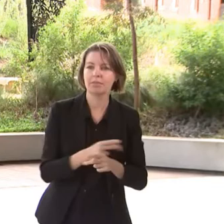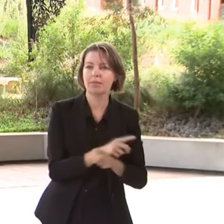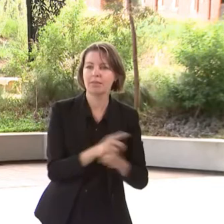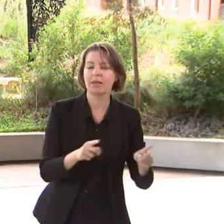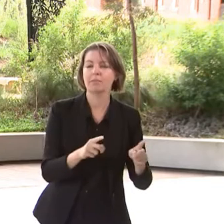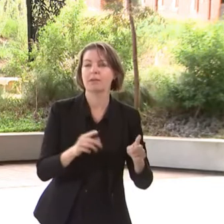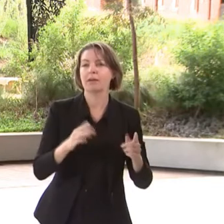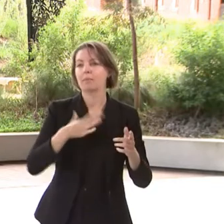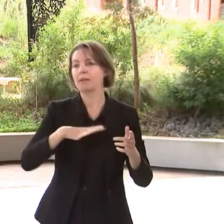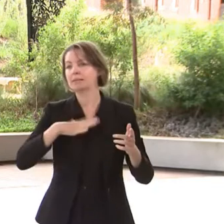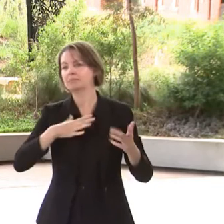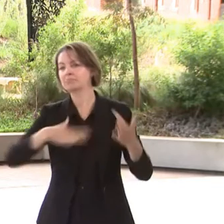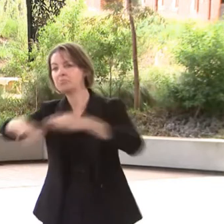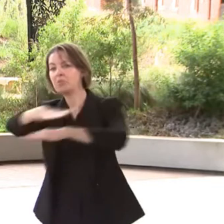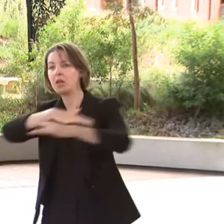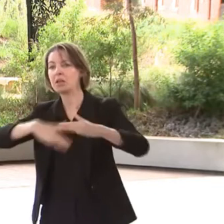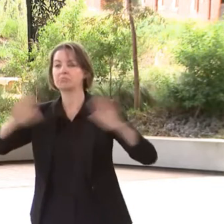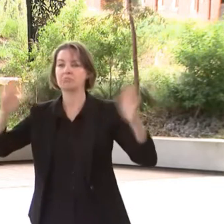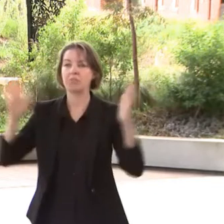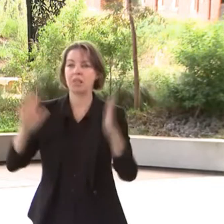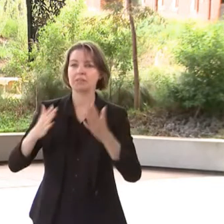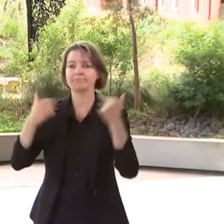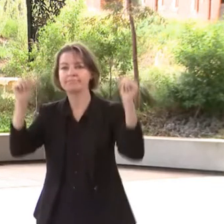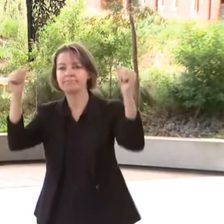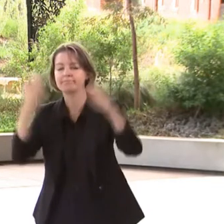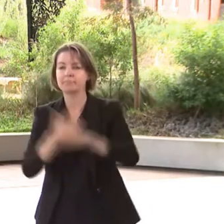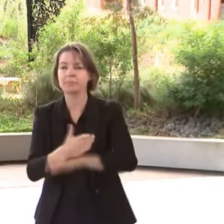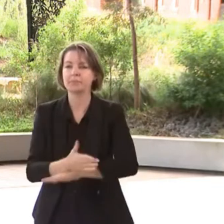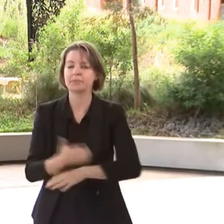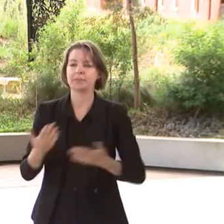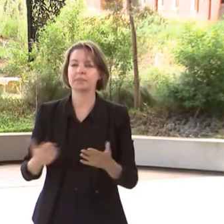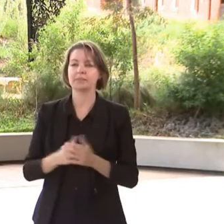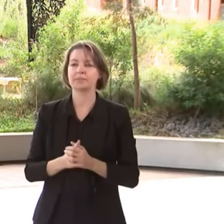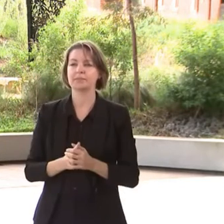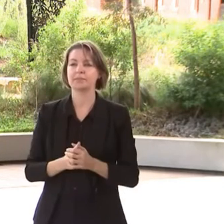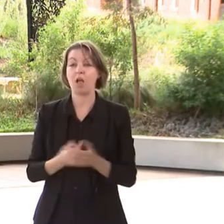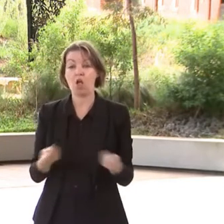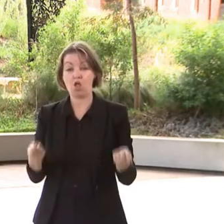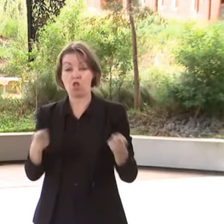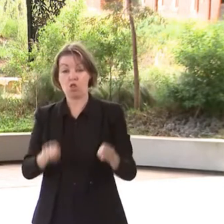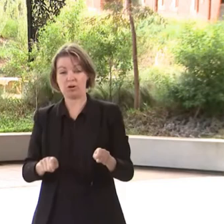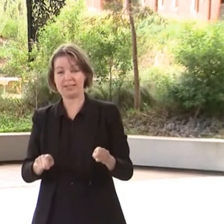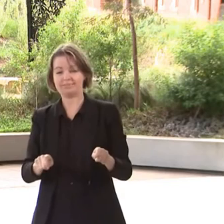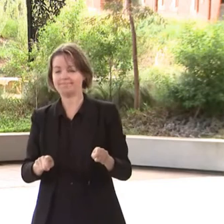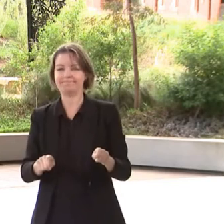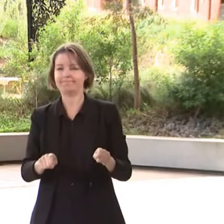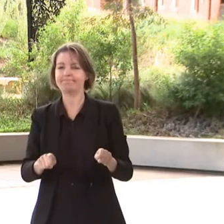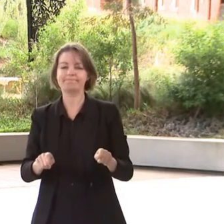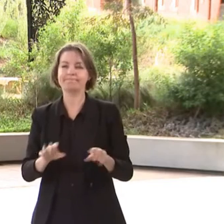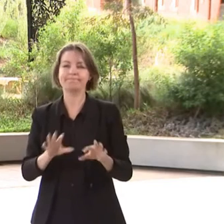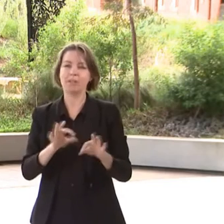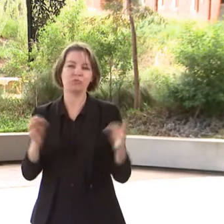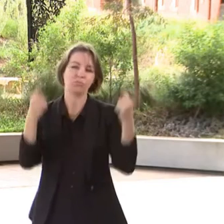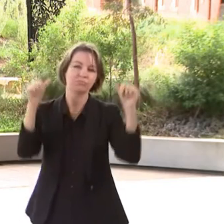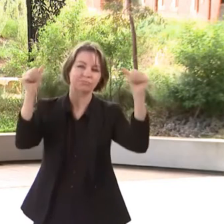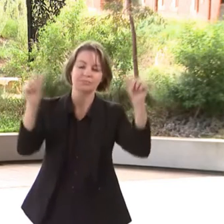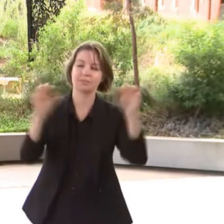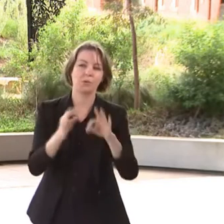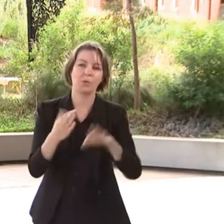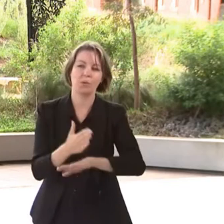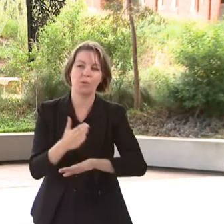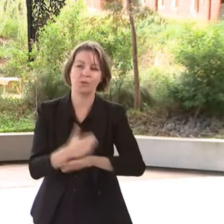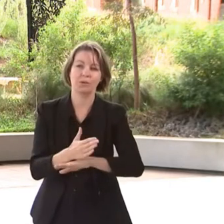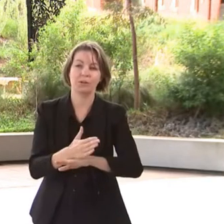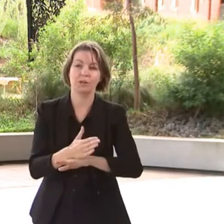that. Lockdowns solve for one issue, that ensures the virus won't go away.